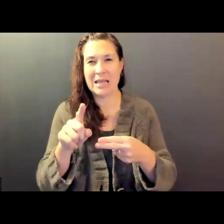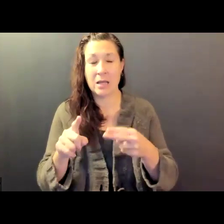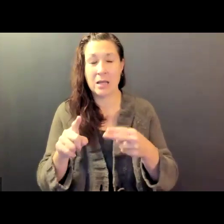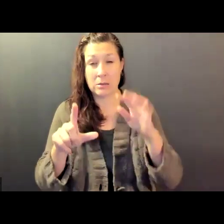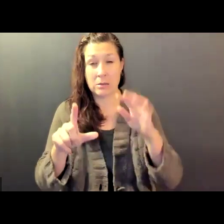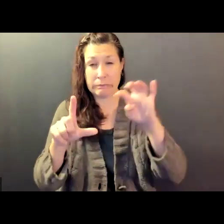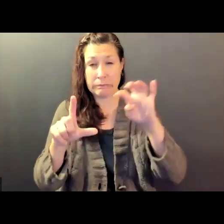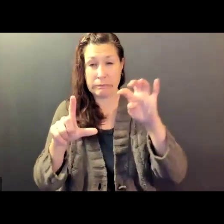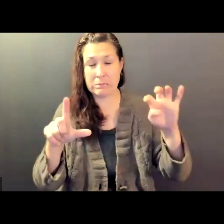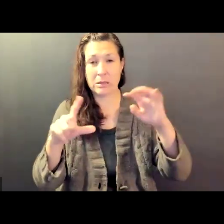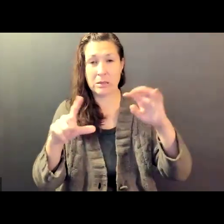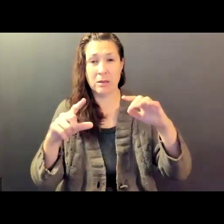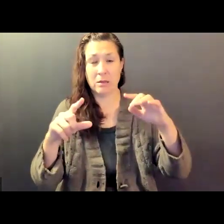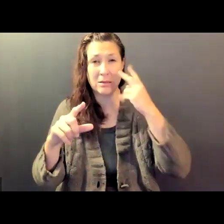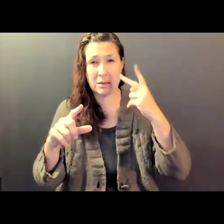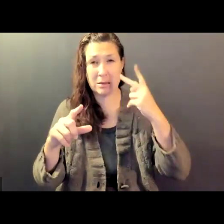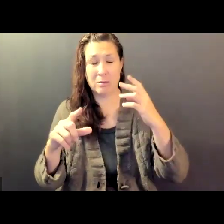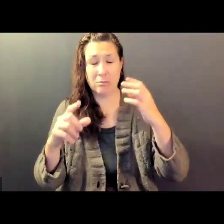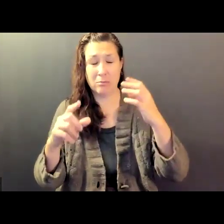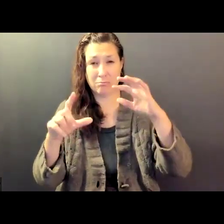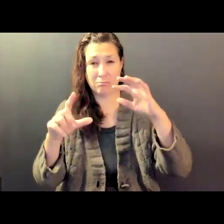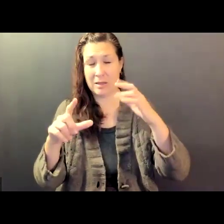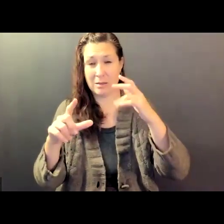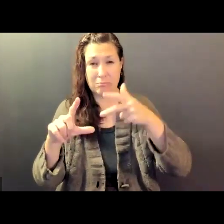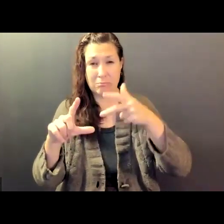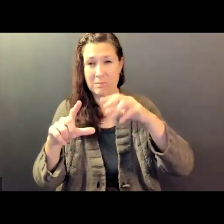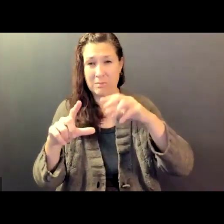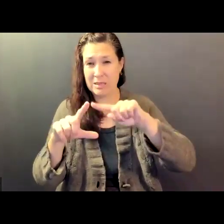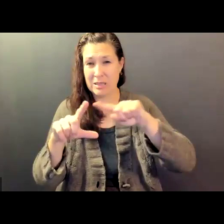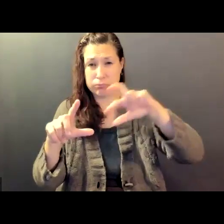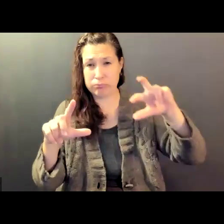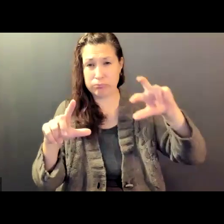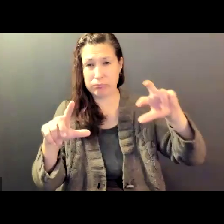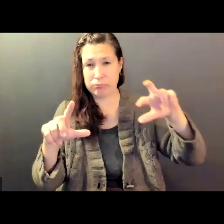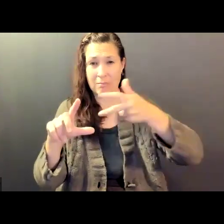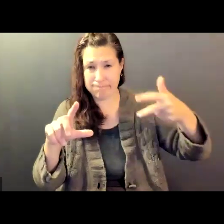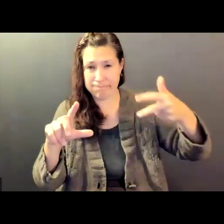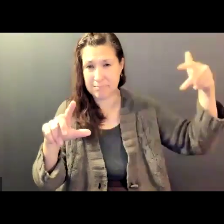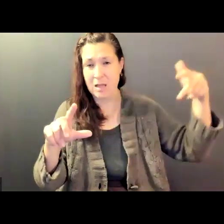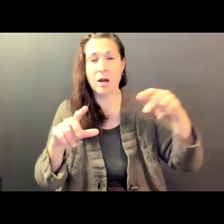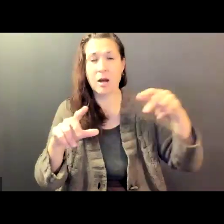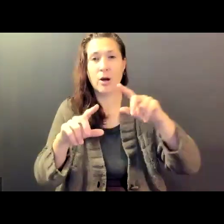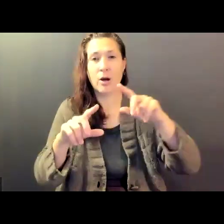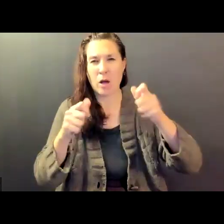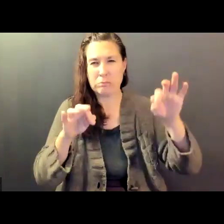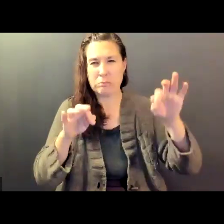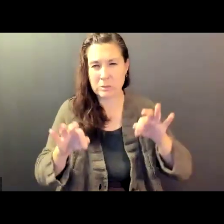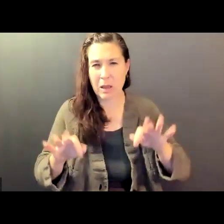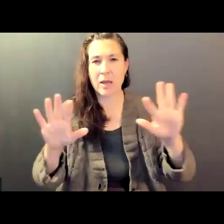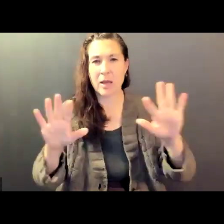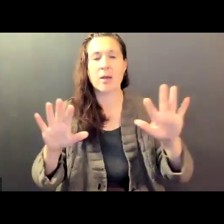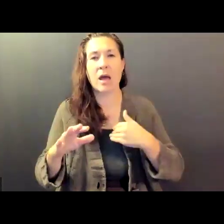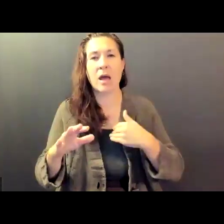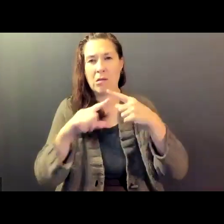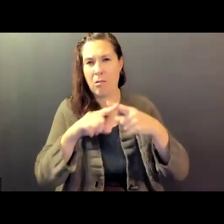the lines overlap, but I'll walk you quickly through it. What we want to do is break out 3 categories